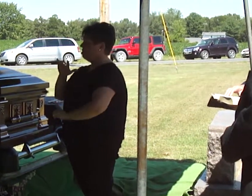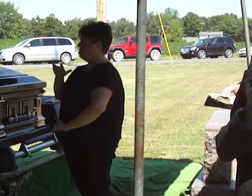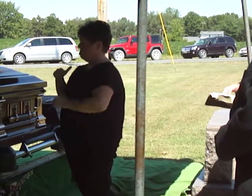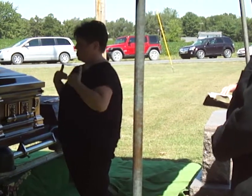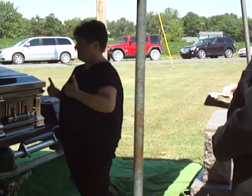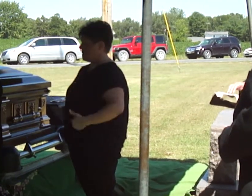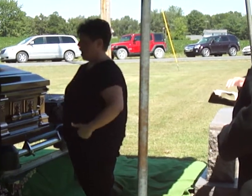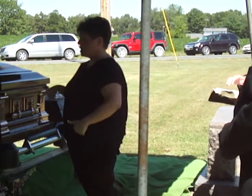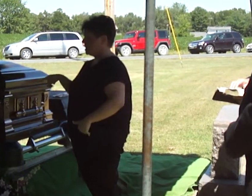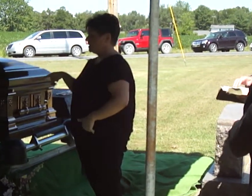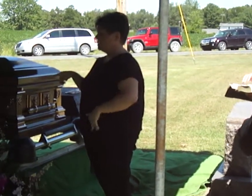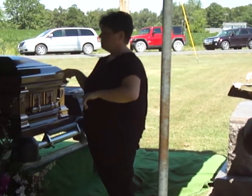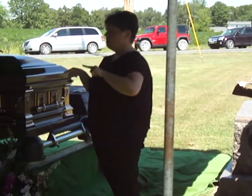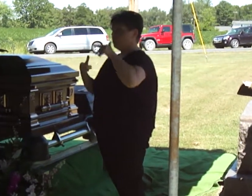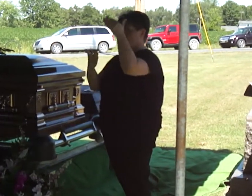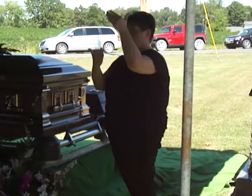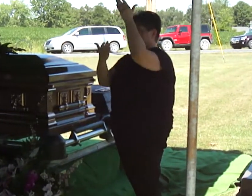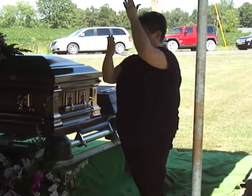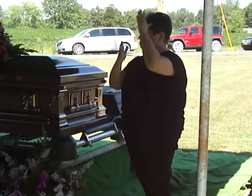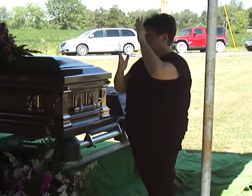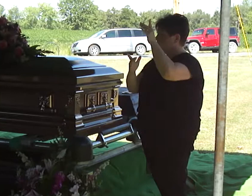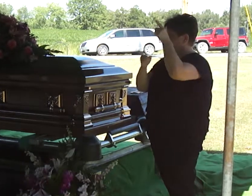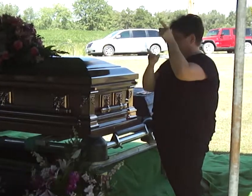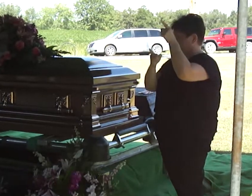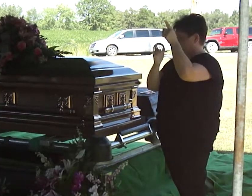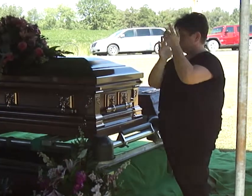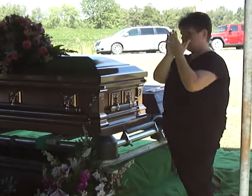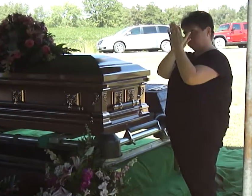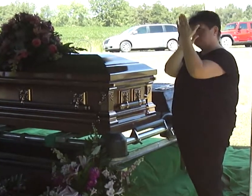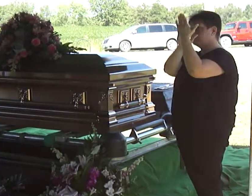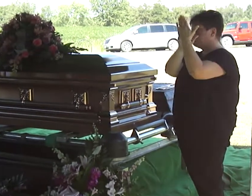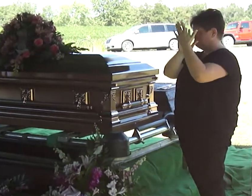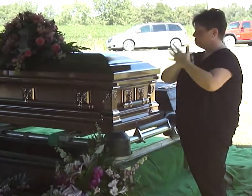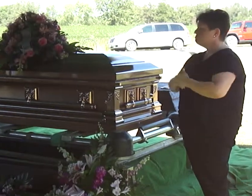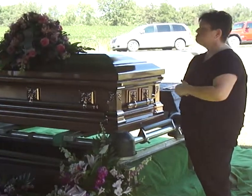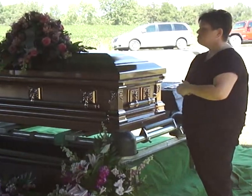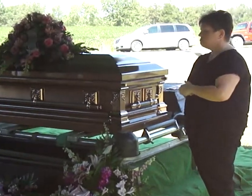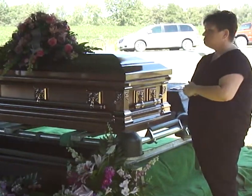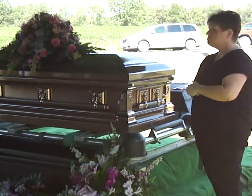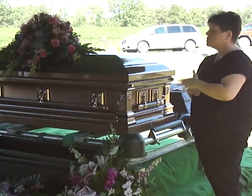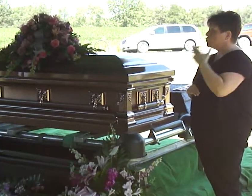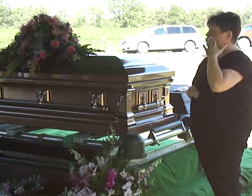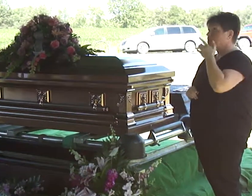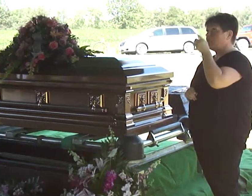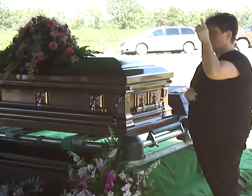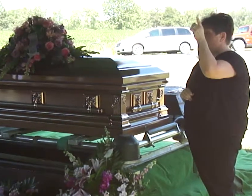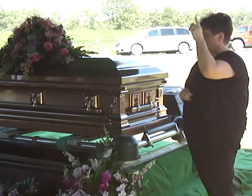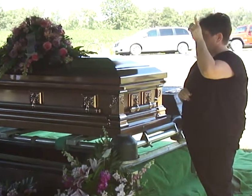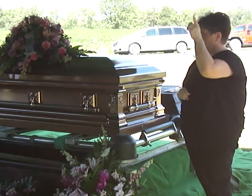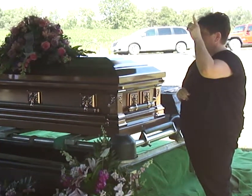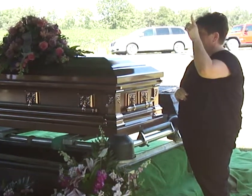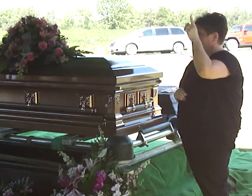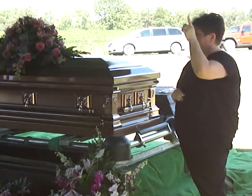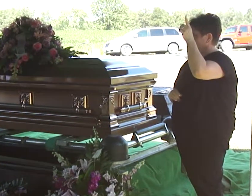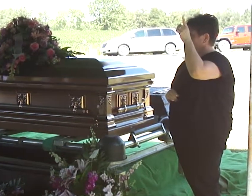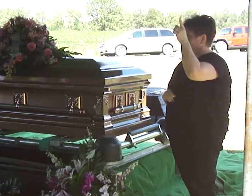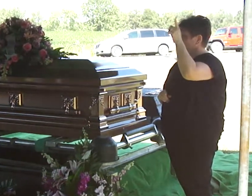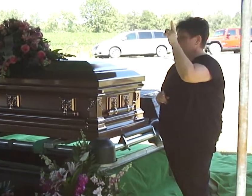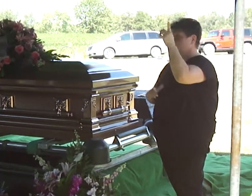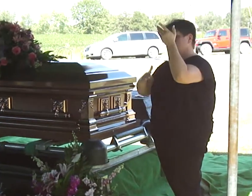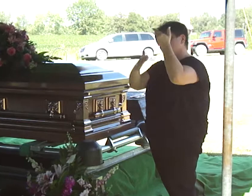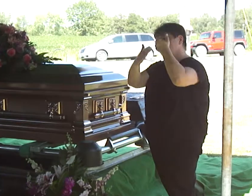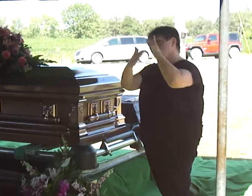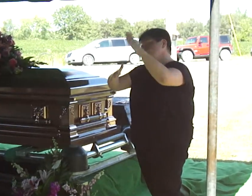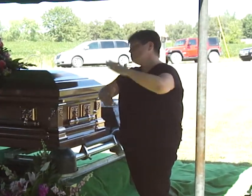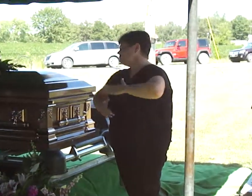body, yet present in the Lord. And so now, she is there. And she has entered in